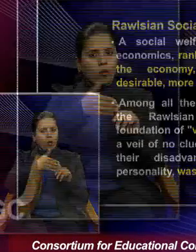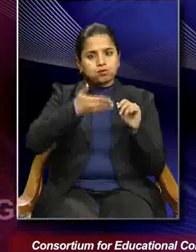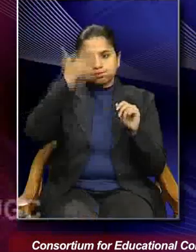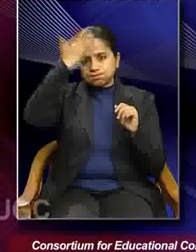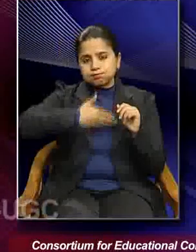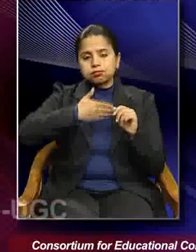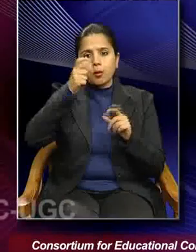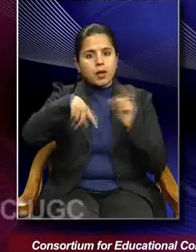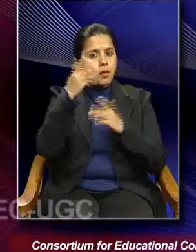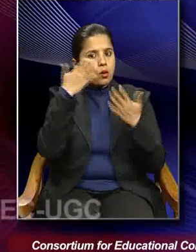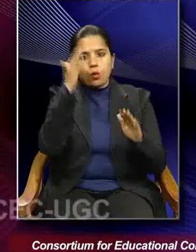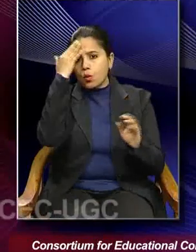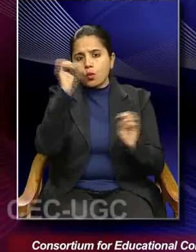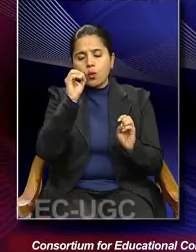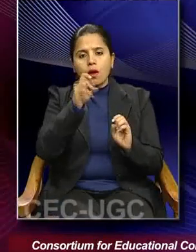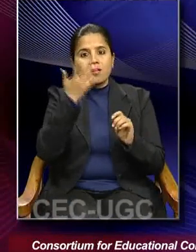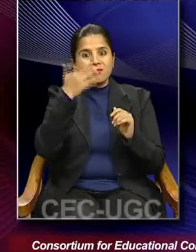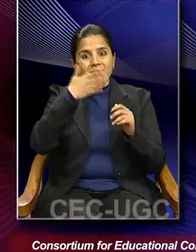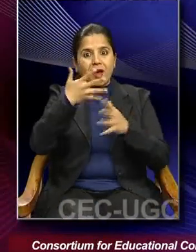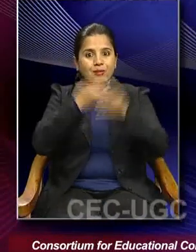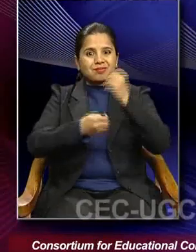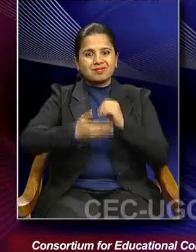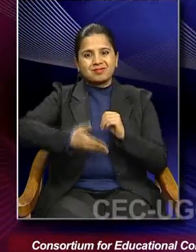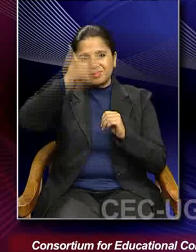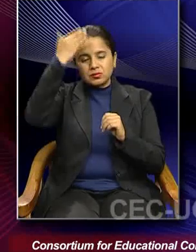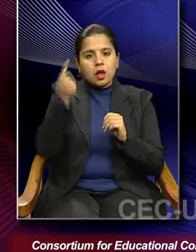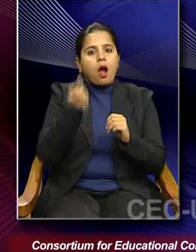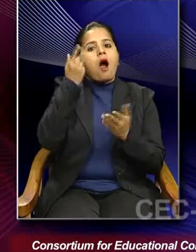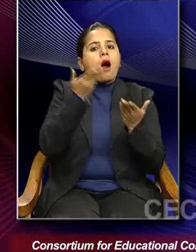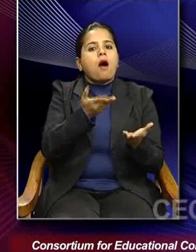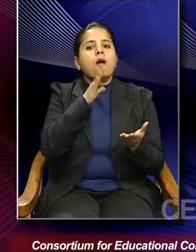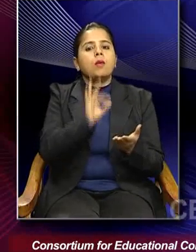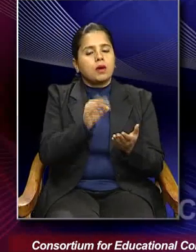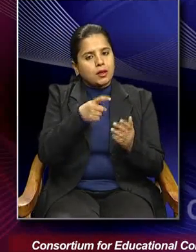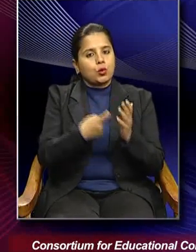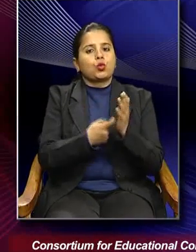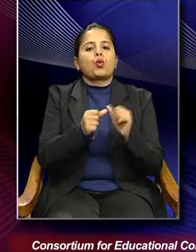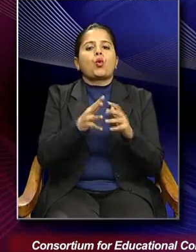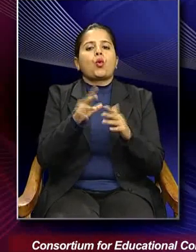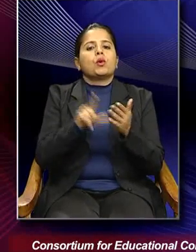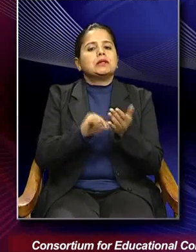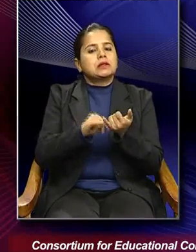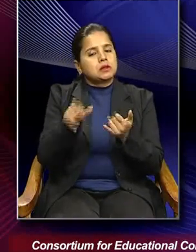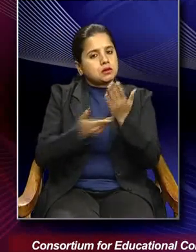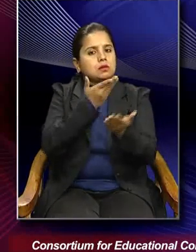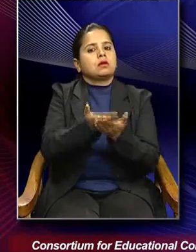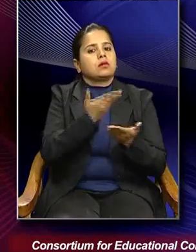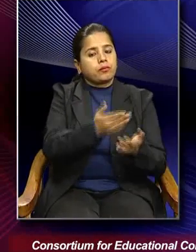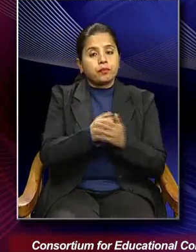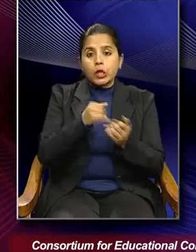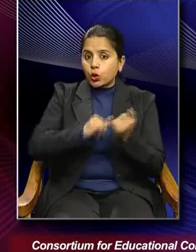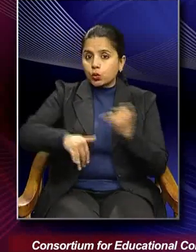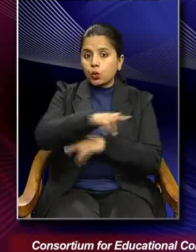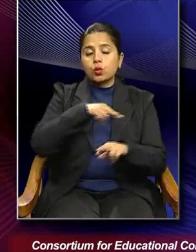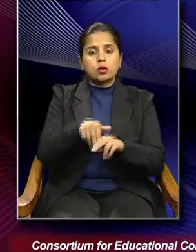know about it, then this particular concept was proposed by Rawls. Rawlsian social welfare